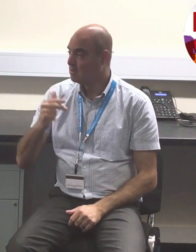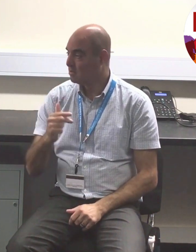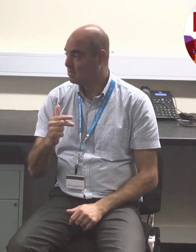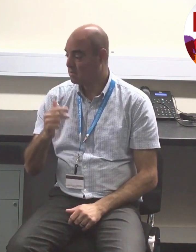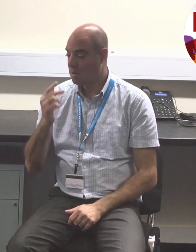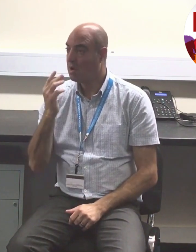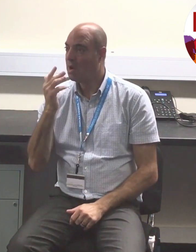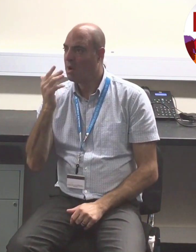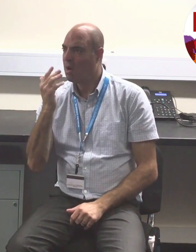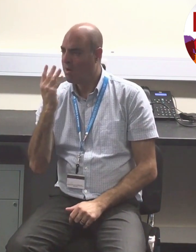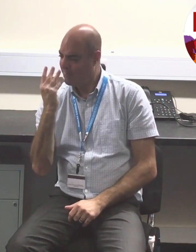818